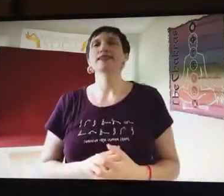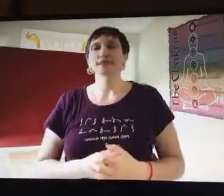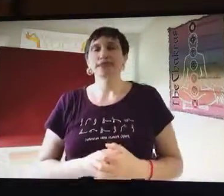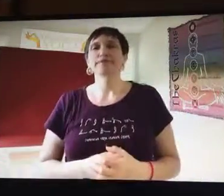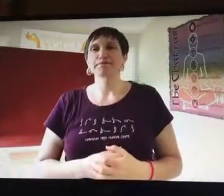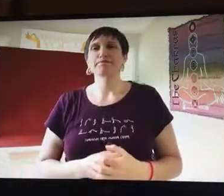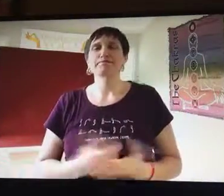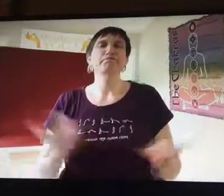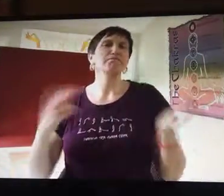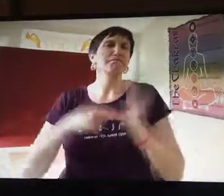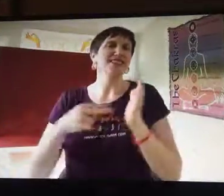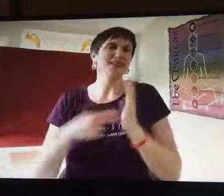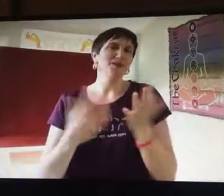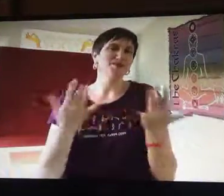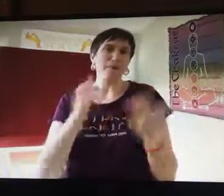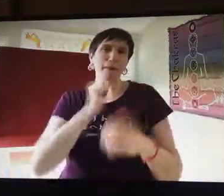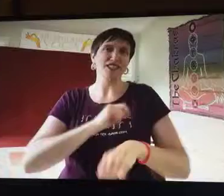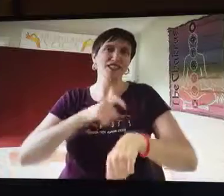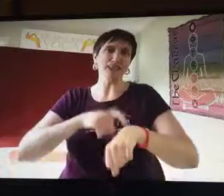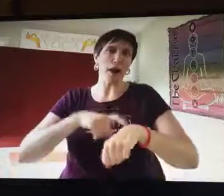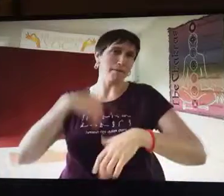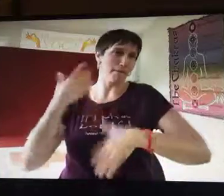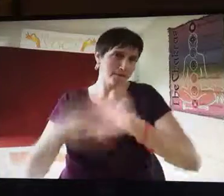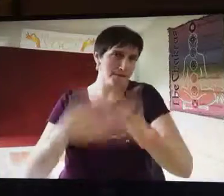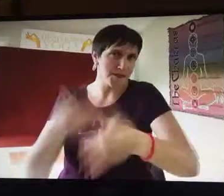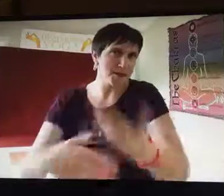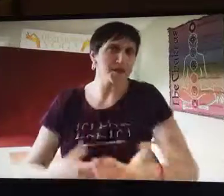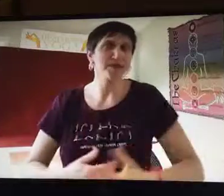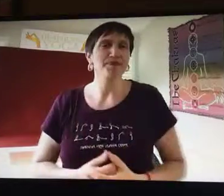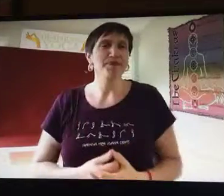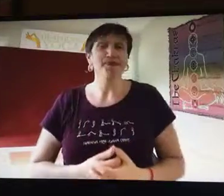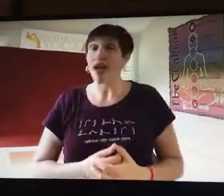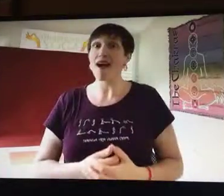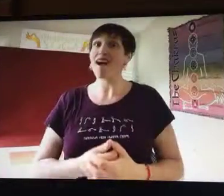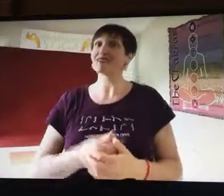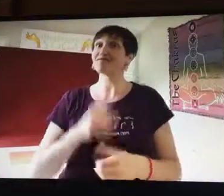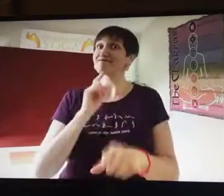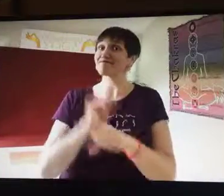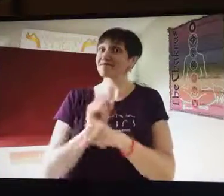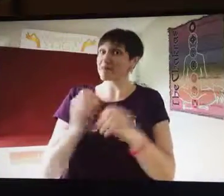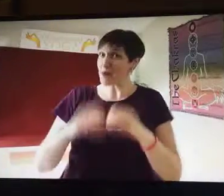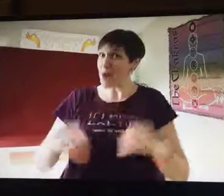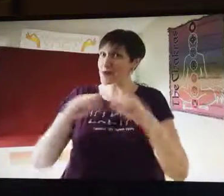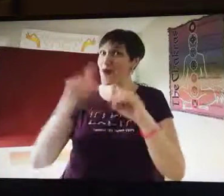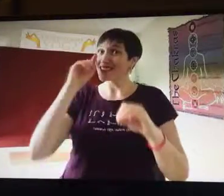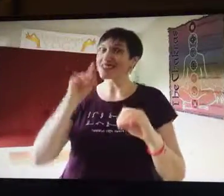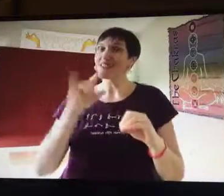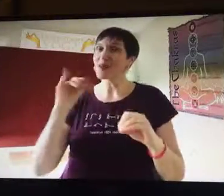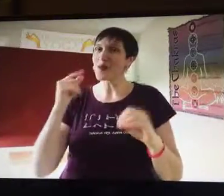had all get it approved. So over time, I don't think it'll be a problem.